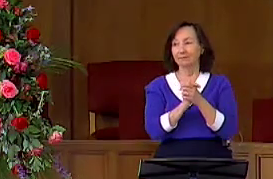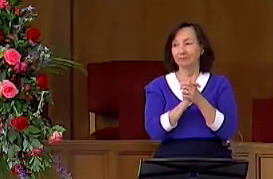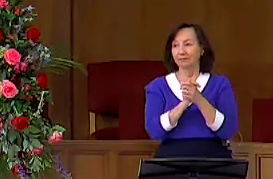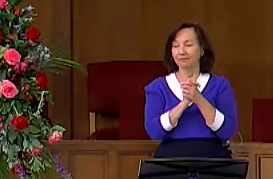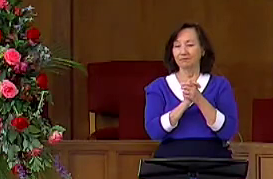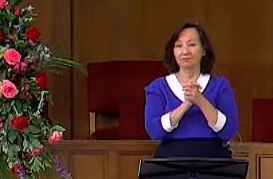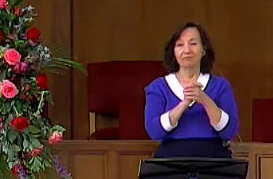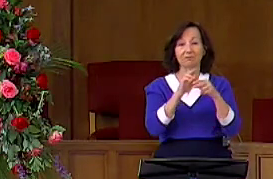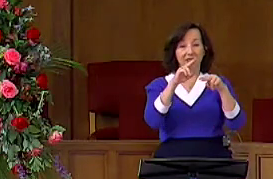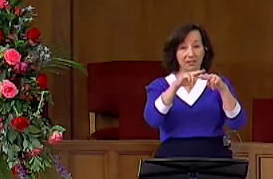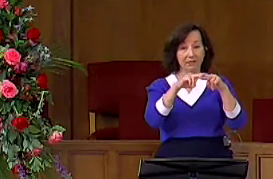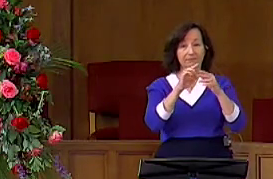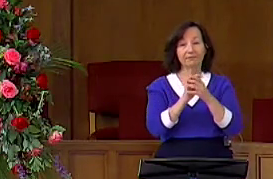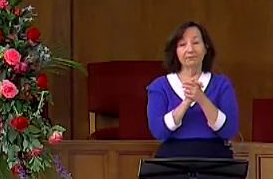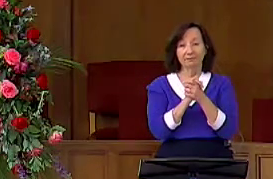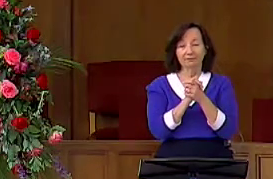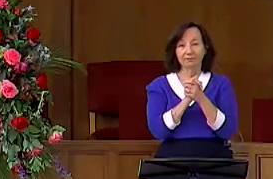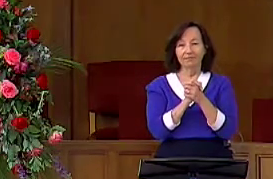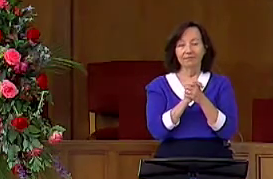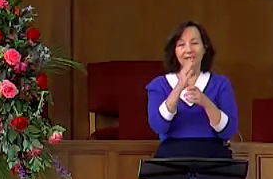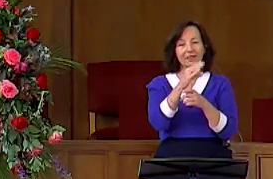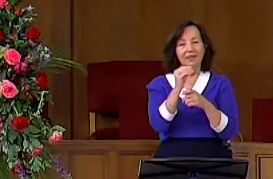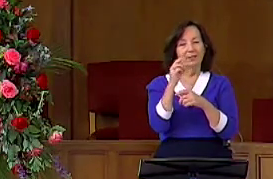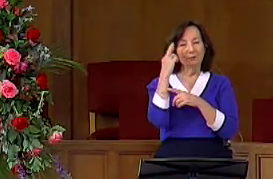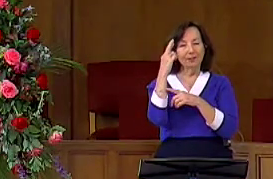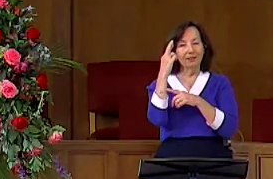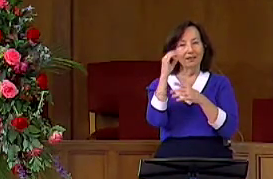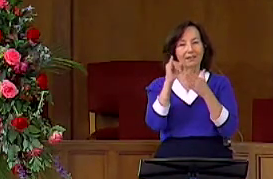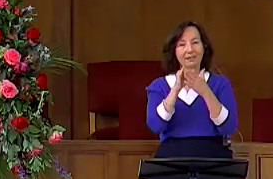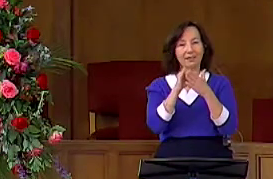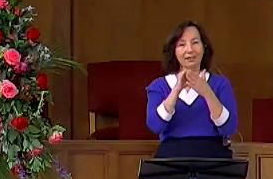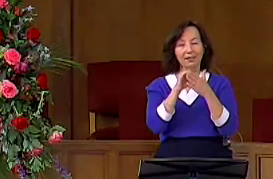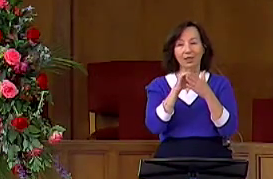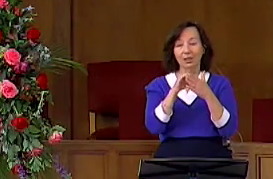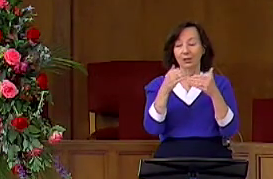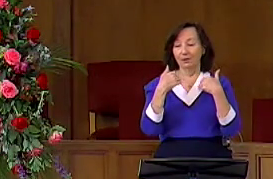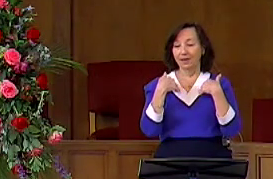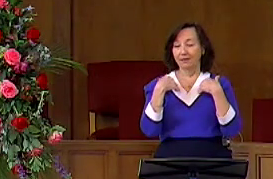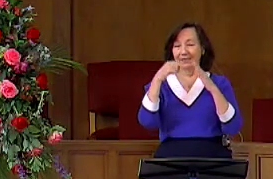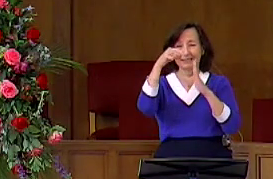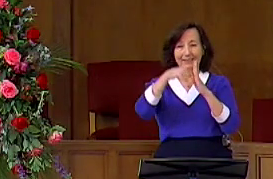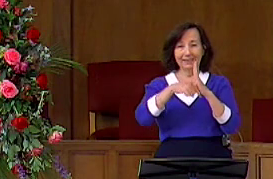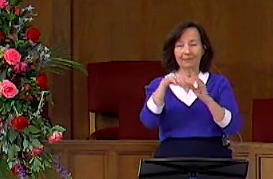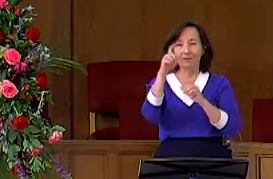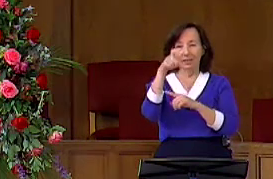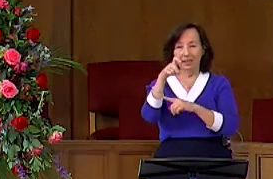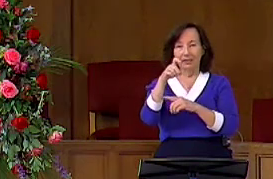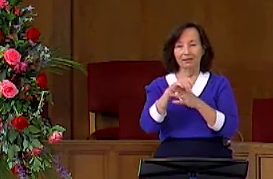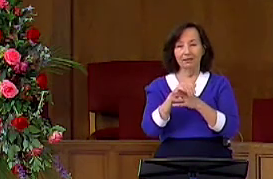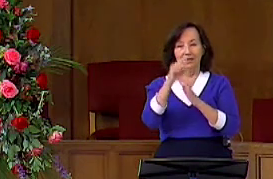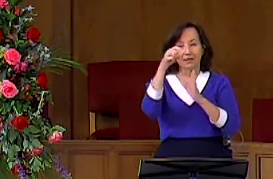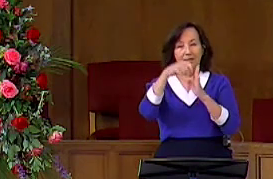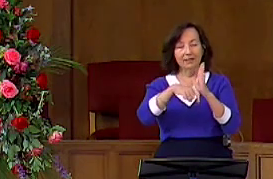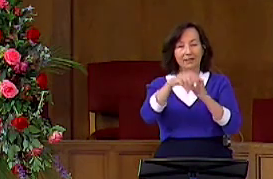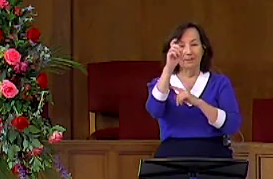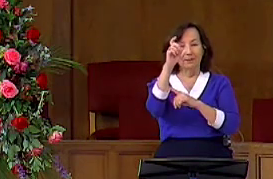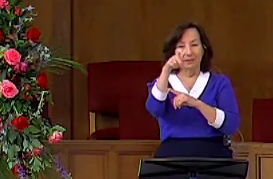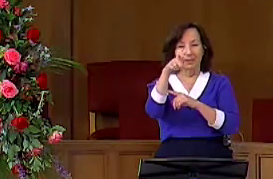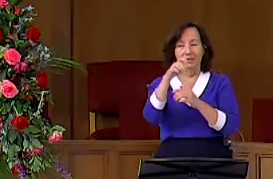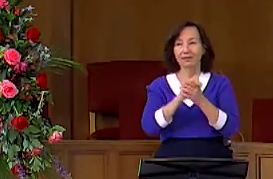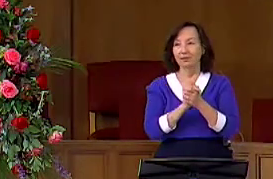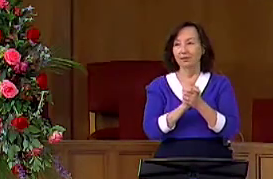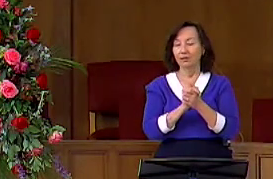you sit, and you realize that you have this deep need. This deep need, what